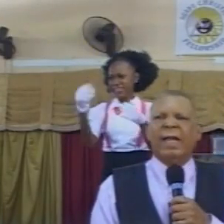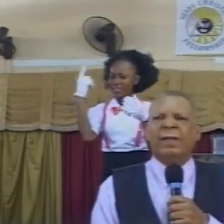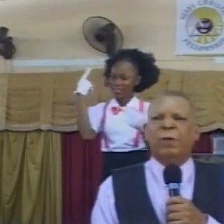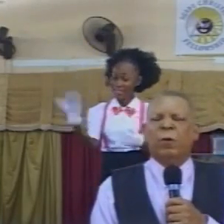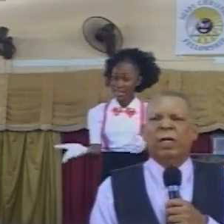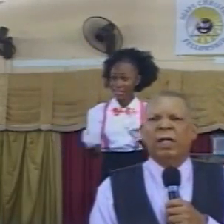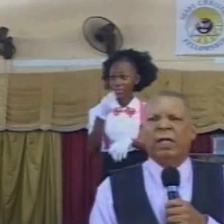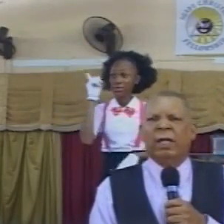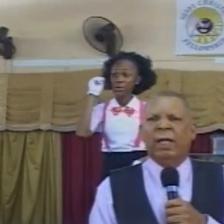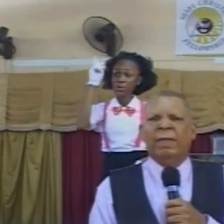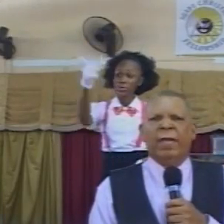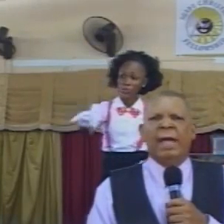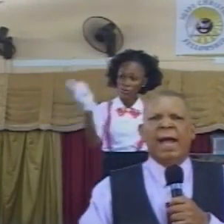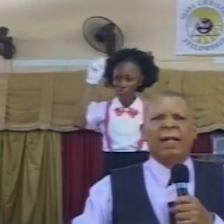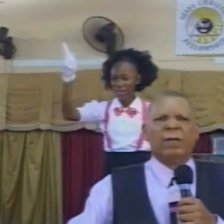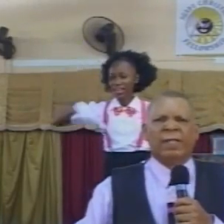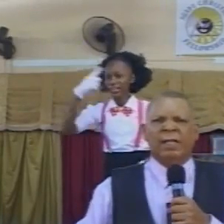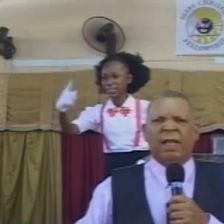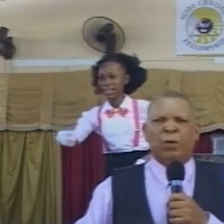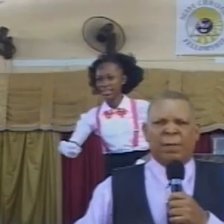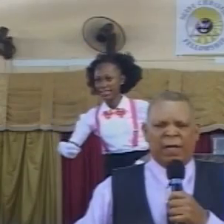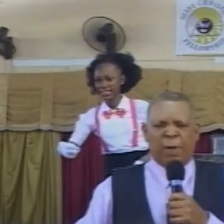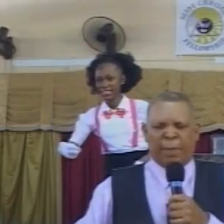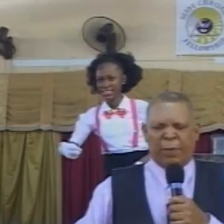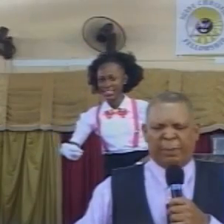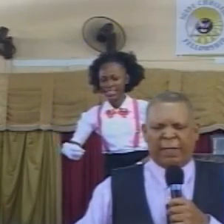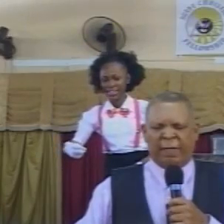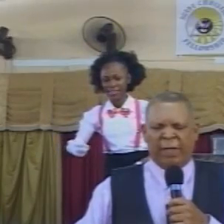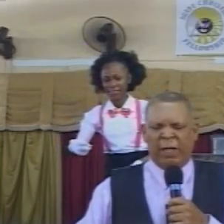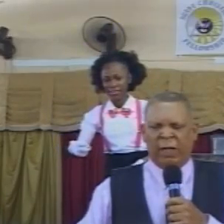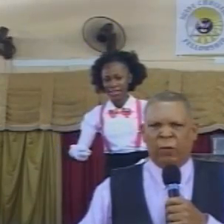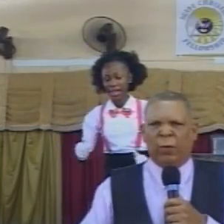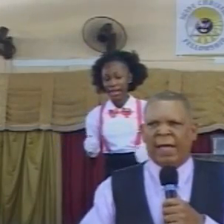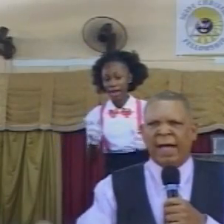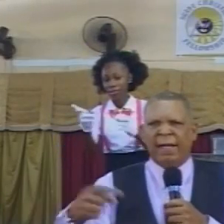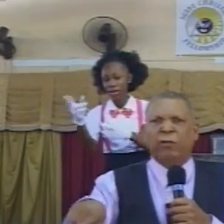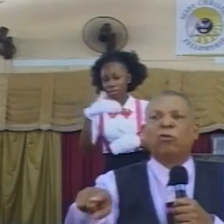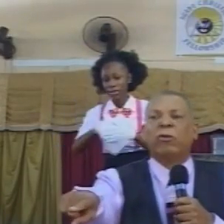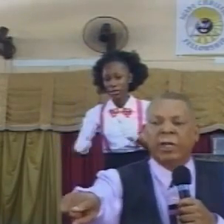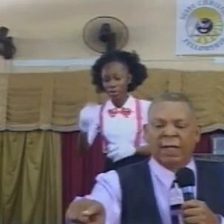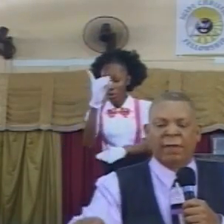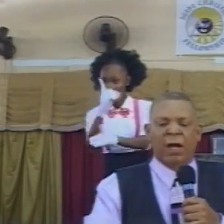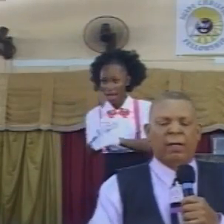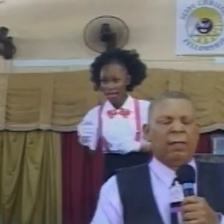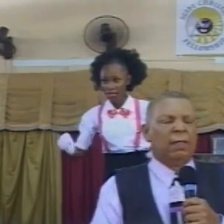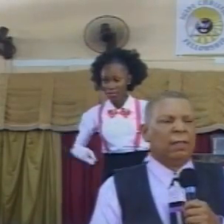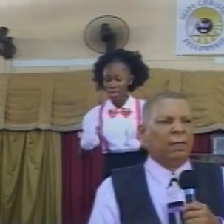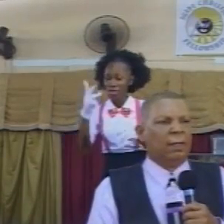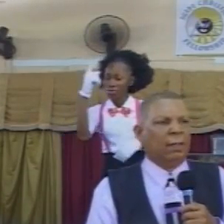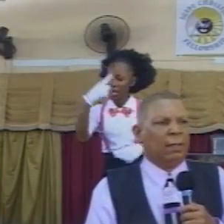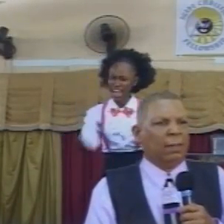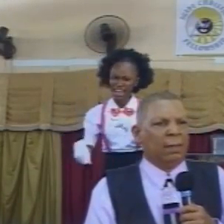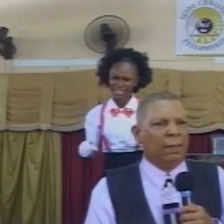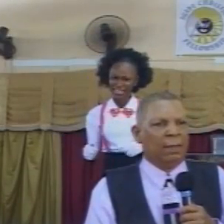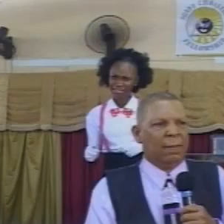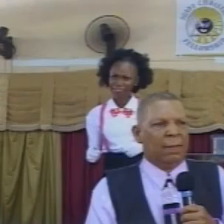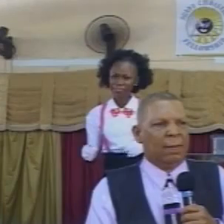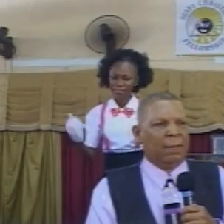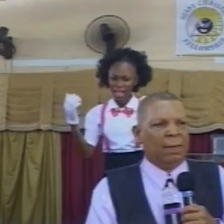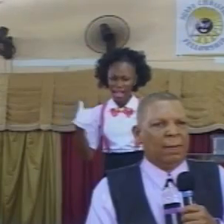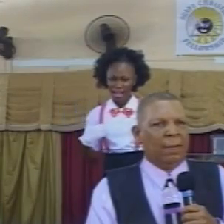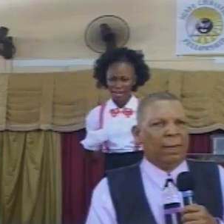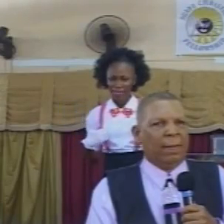For he says, if you can't handle those things, then put them in their proper perspective. You can't handle the true riches of God.